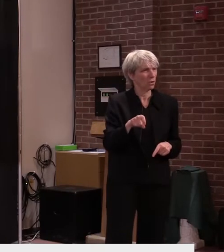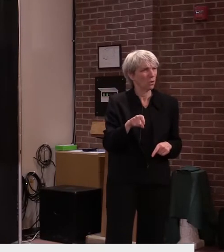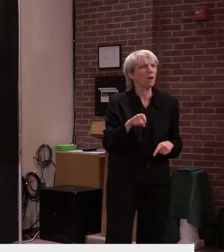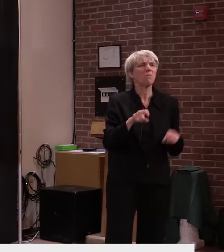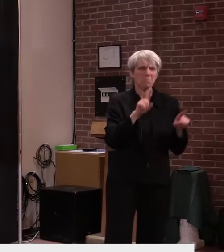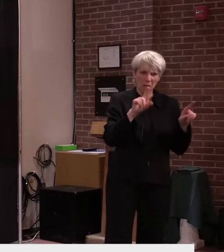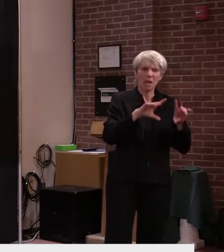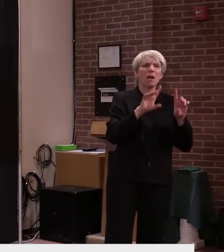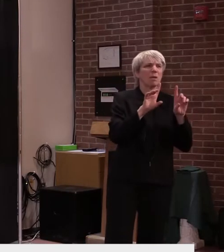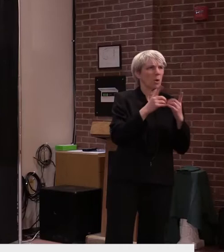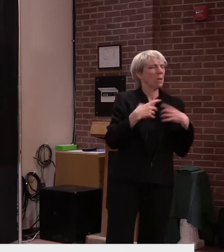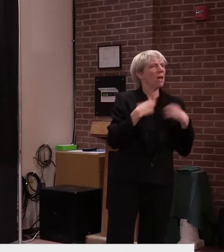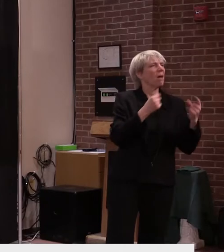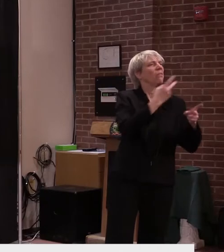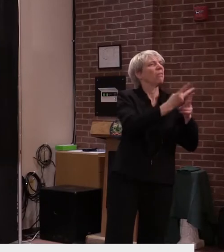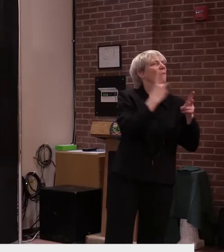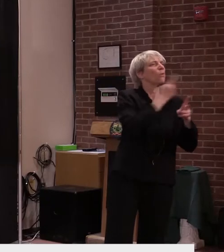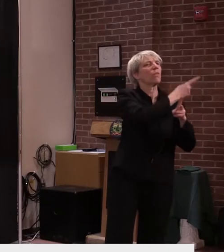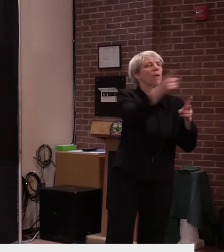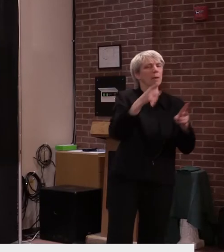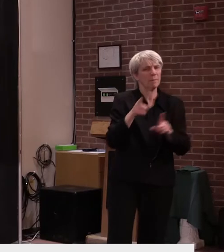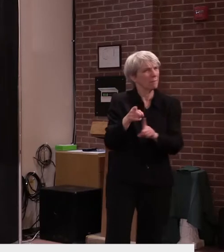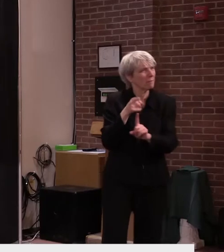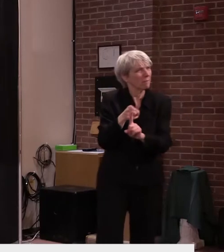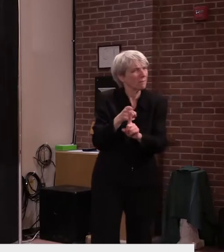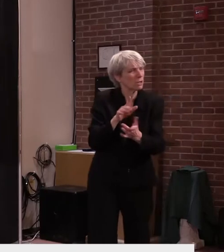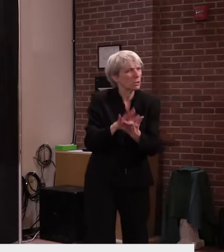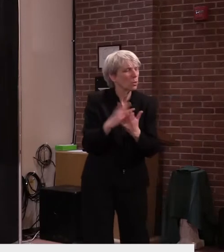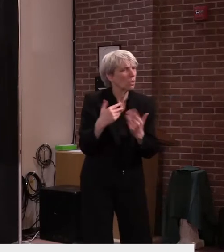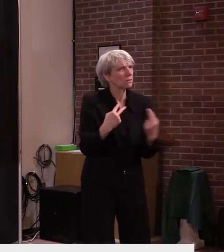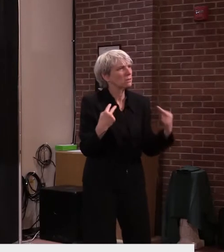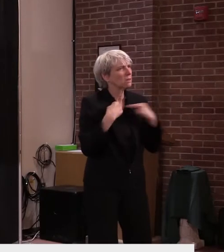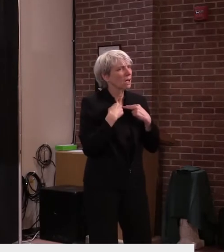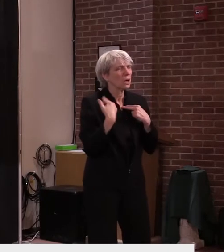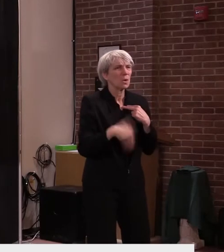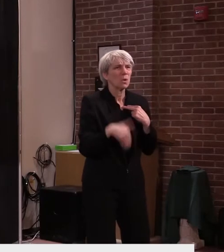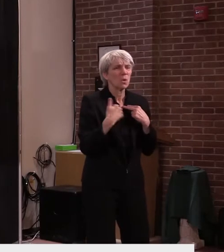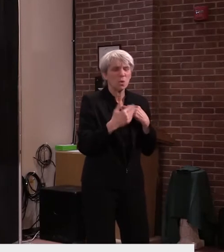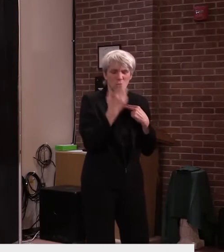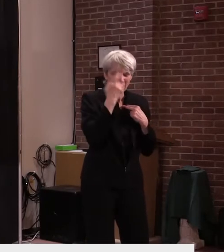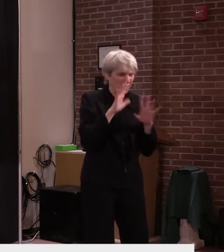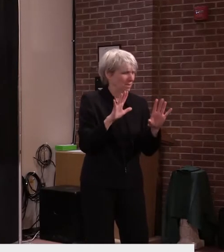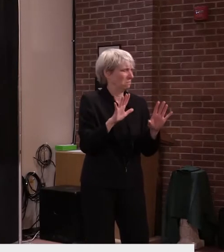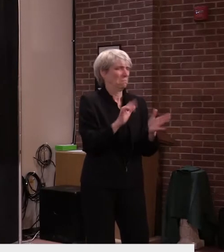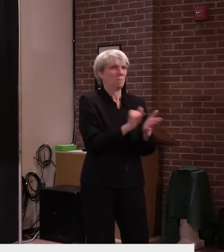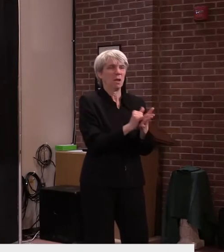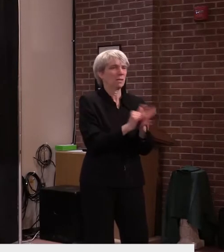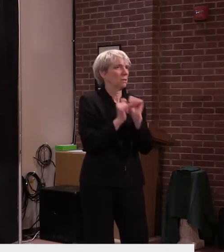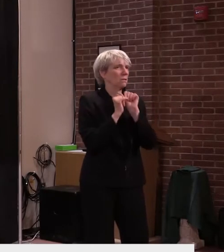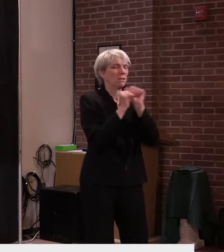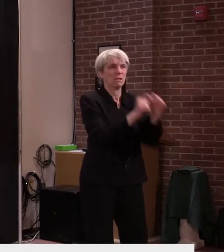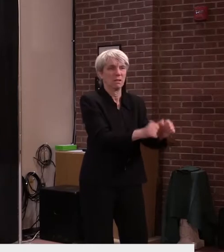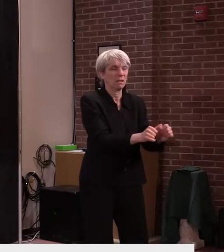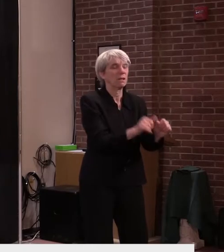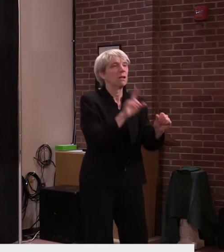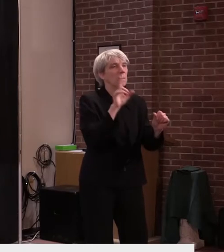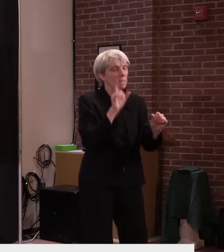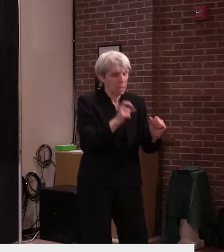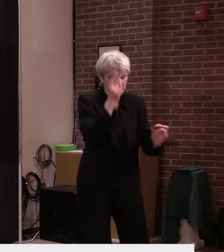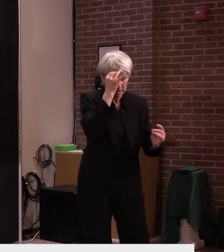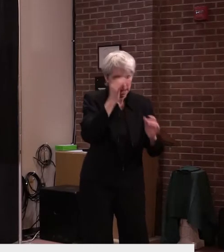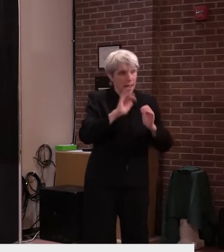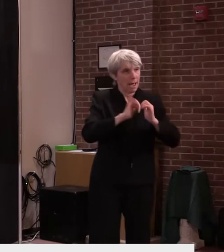around Omicron has made it necessary to adapt our policies so that we can manage this virus without letting it break